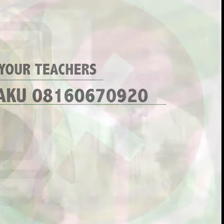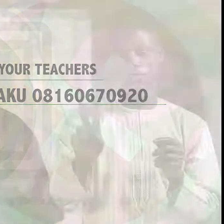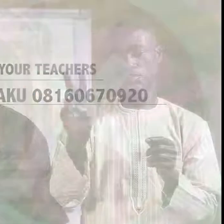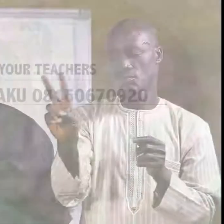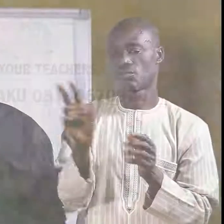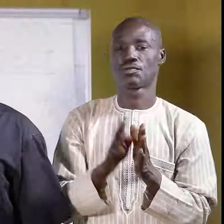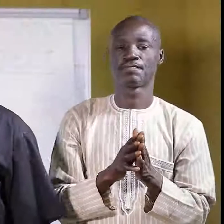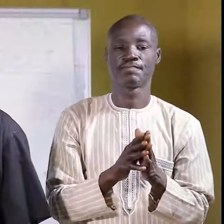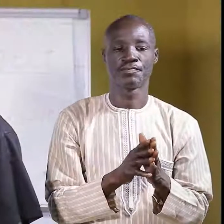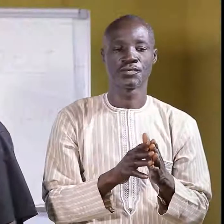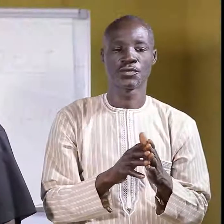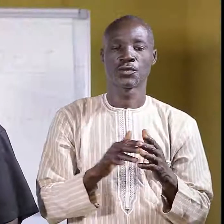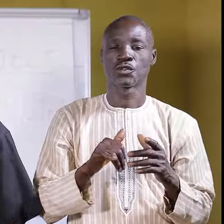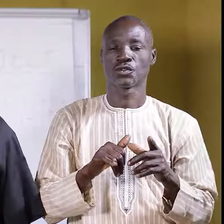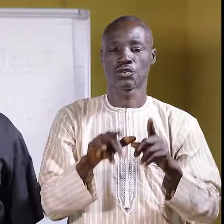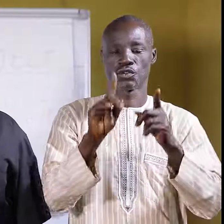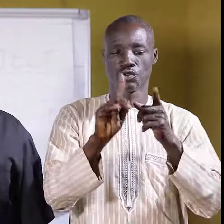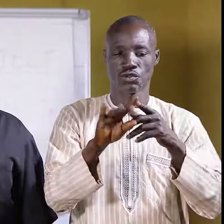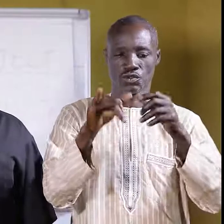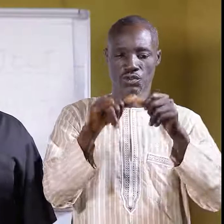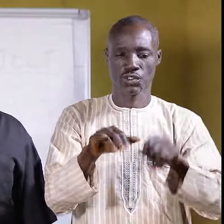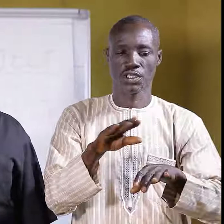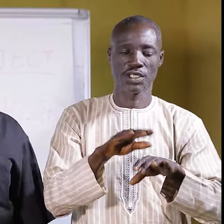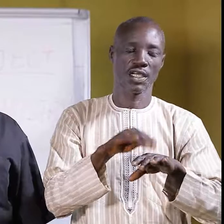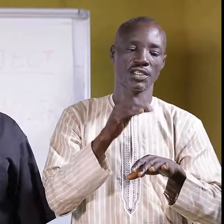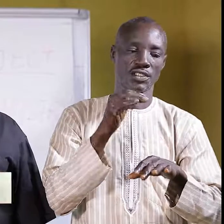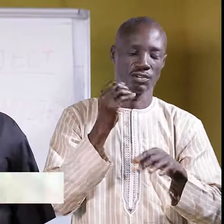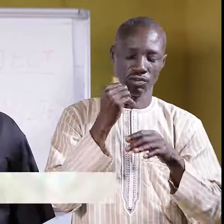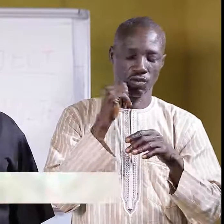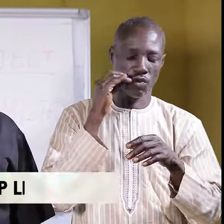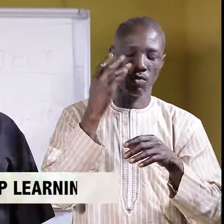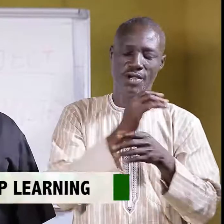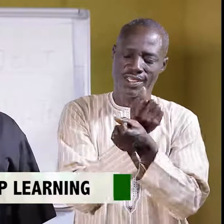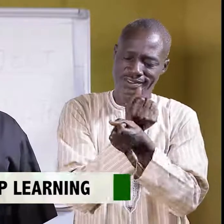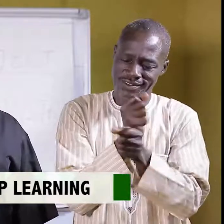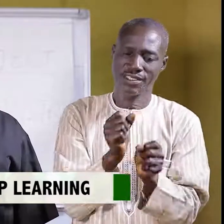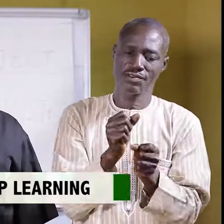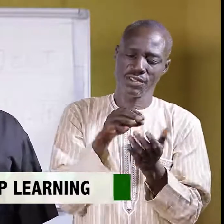081-606-70-920. Again, my student, I would like to advise you, stay safe.